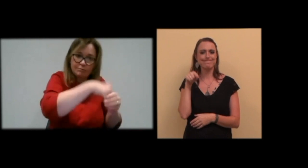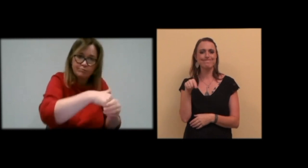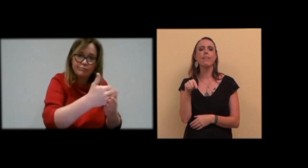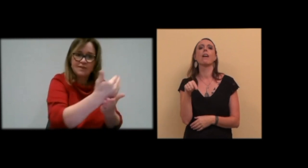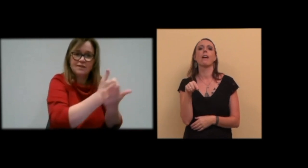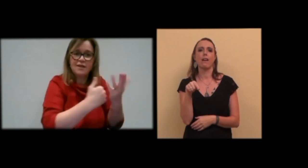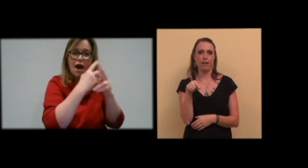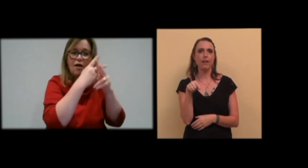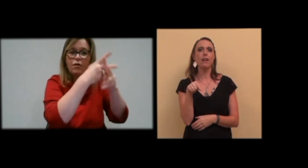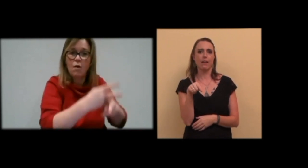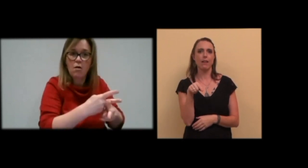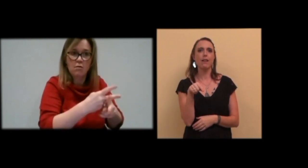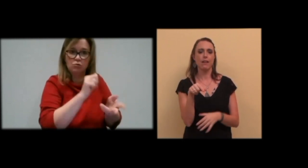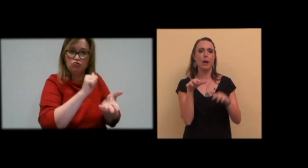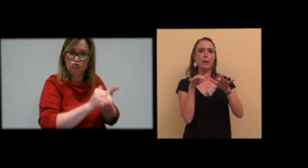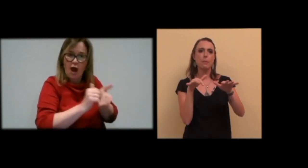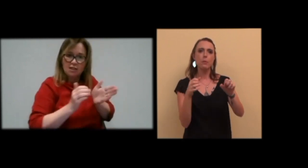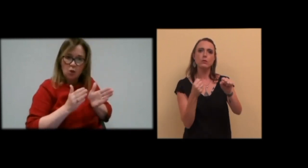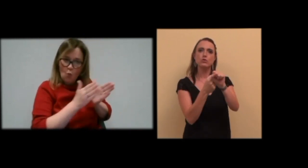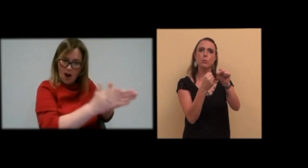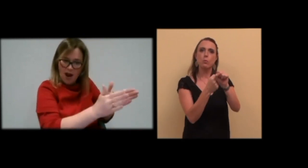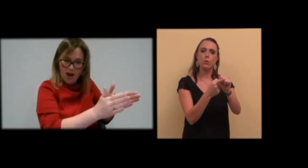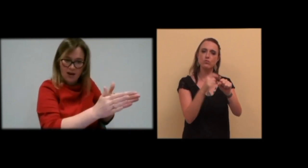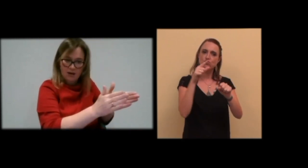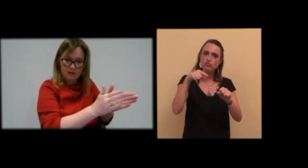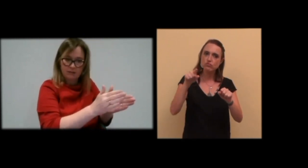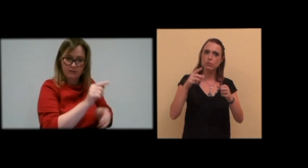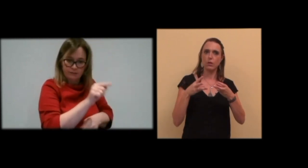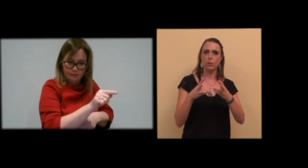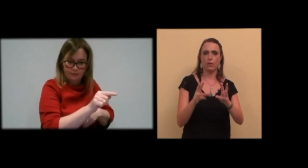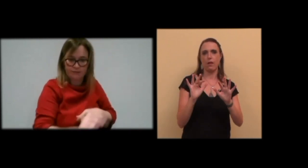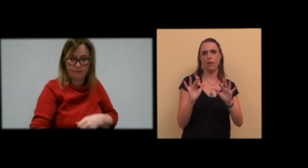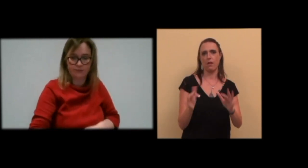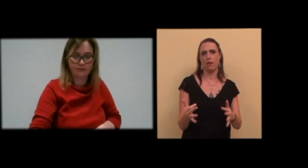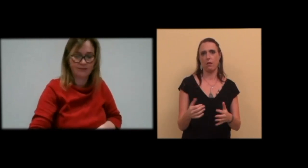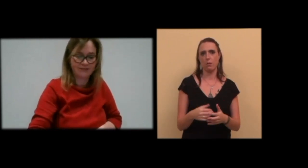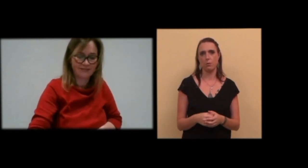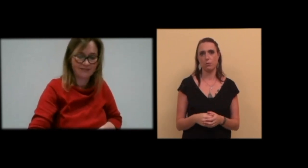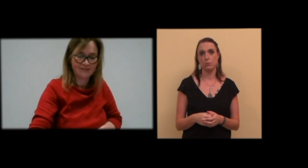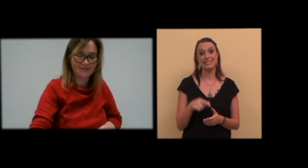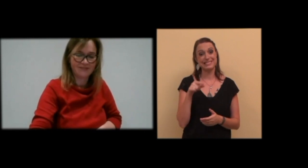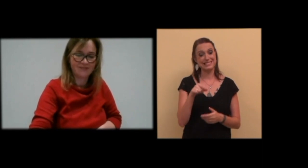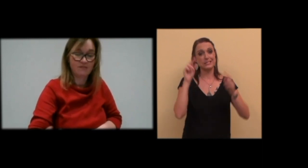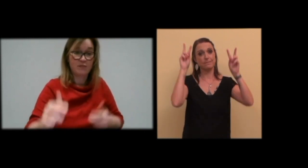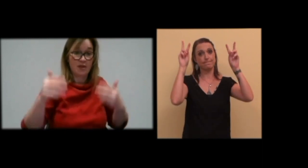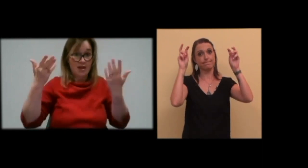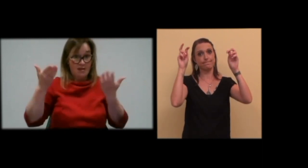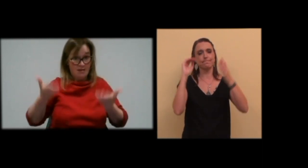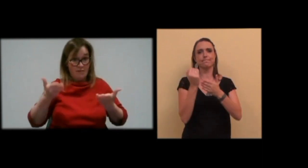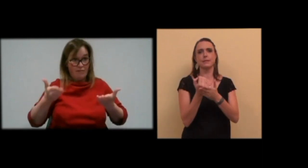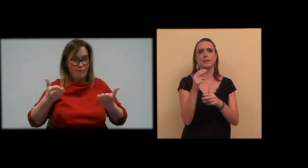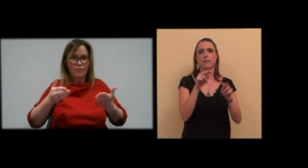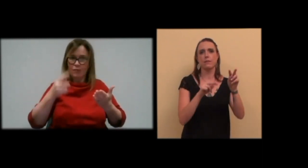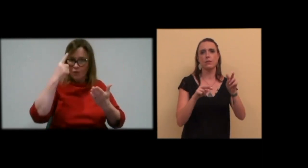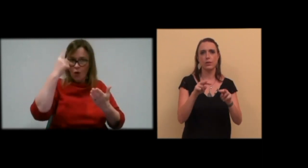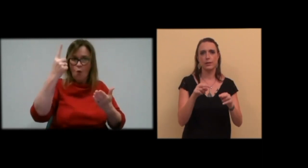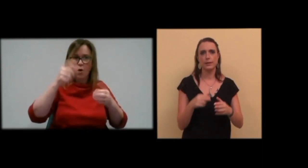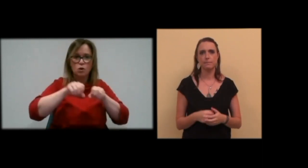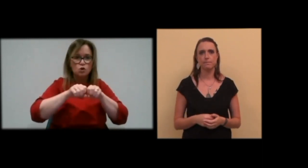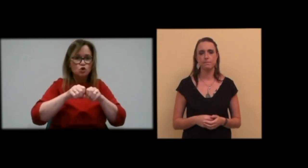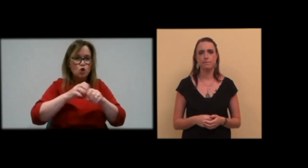that professionals understand how they can support people in the right way if they're going through a